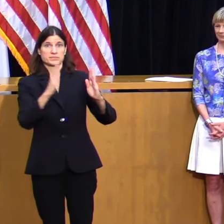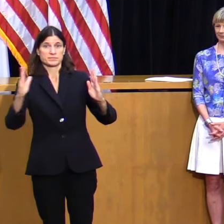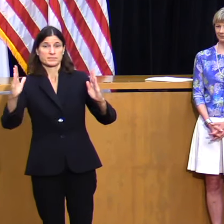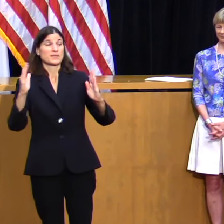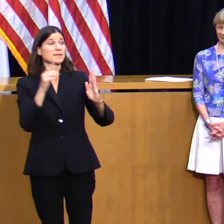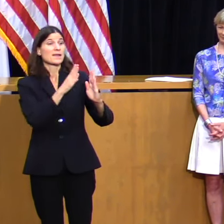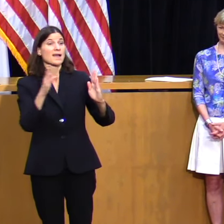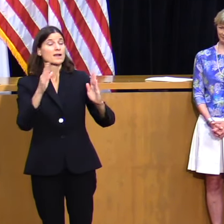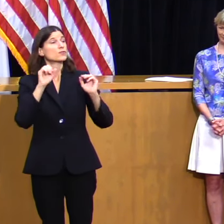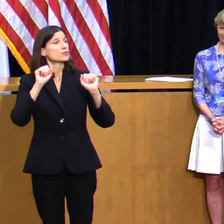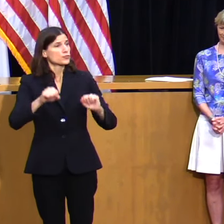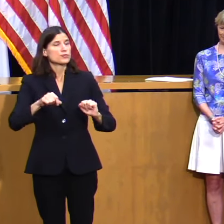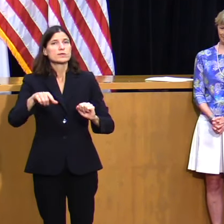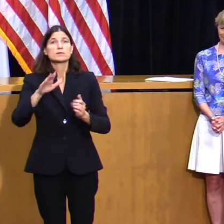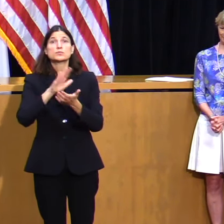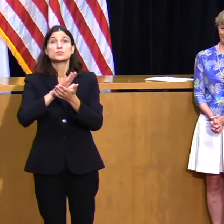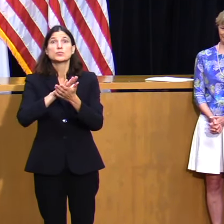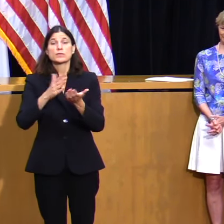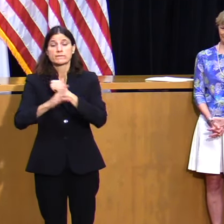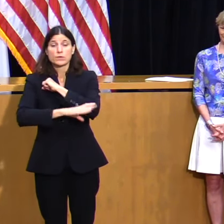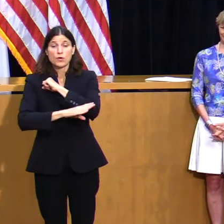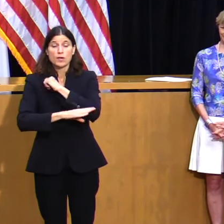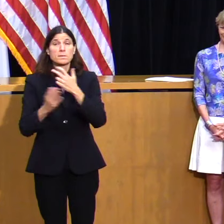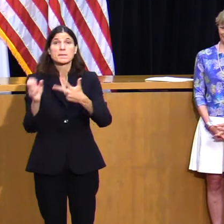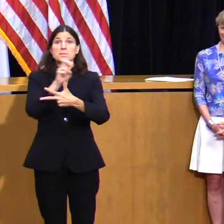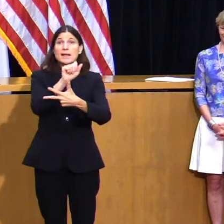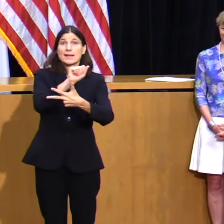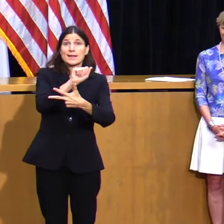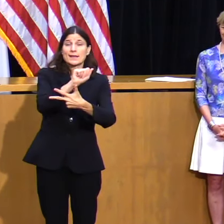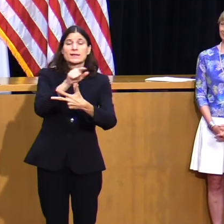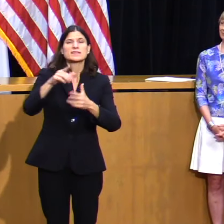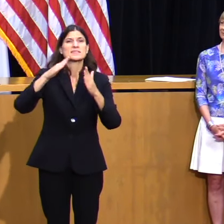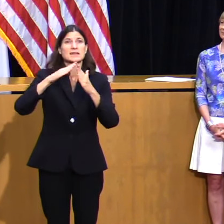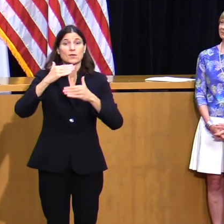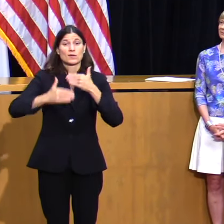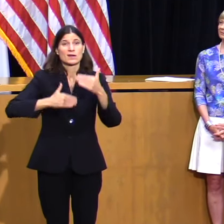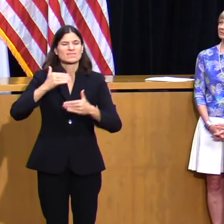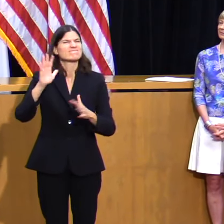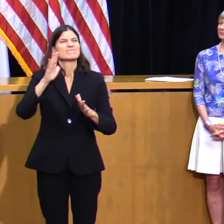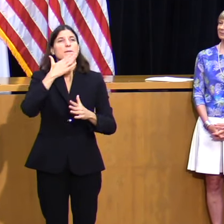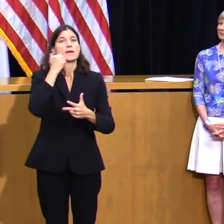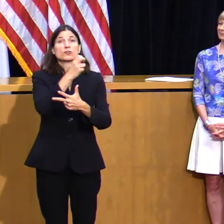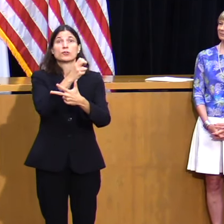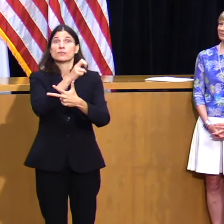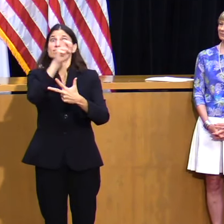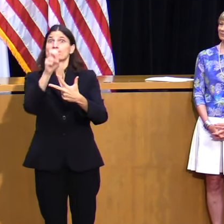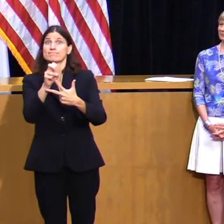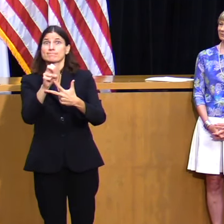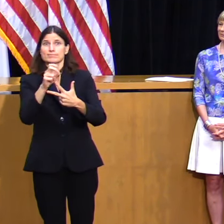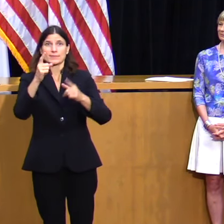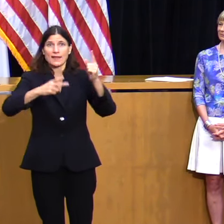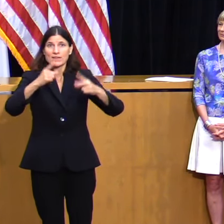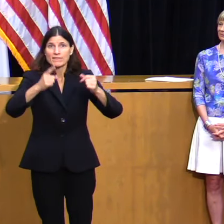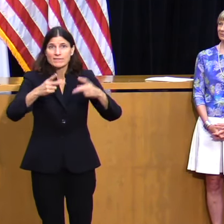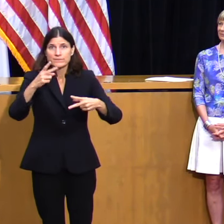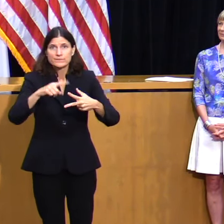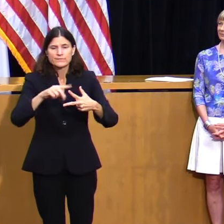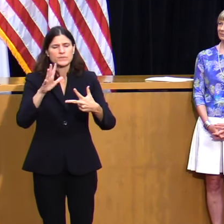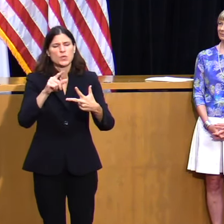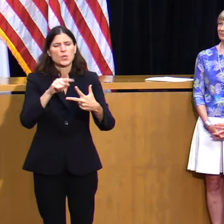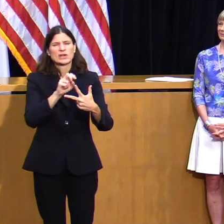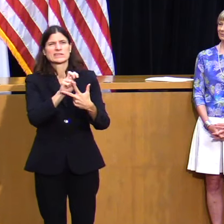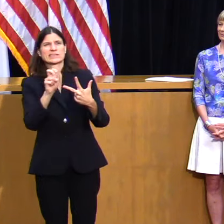in a remote model, how much time they spend in a fully in-person model, and what grades and which clusters of kids are associated with